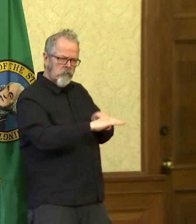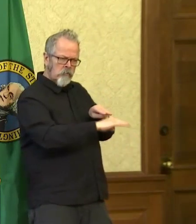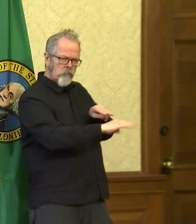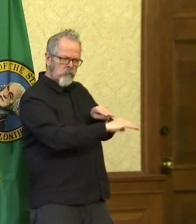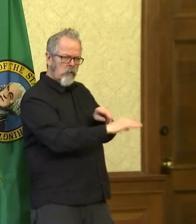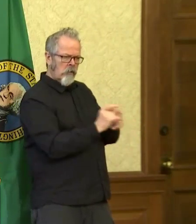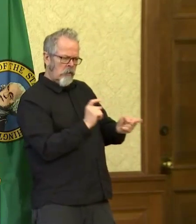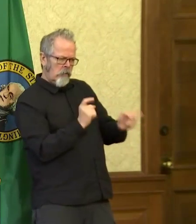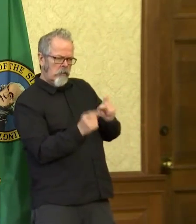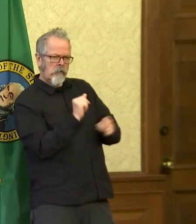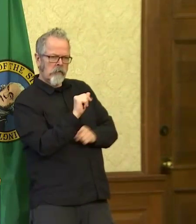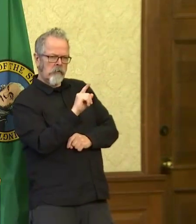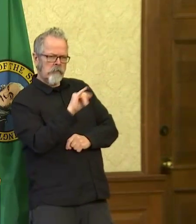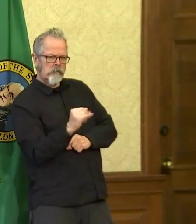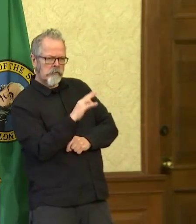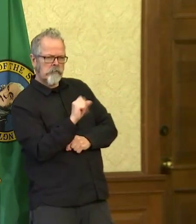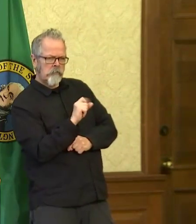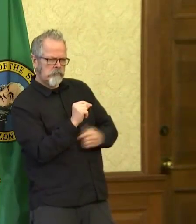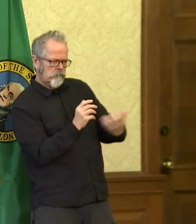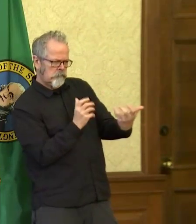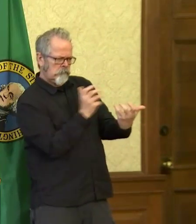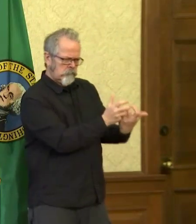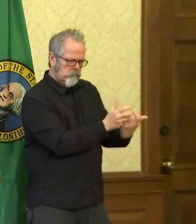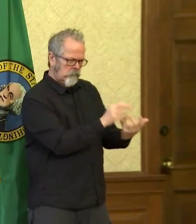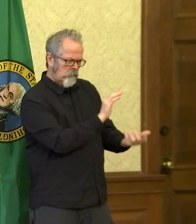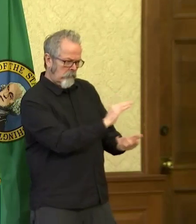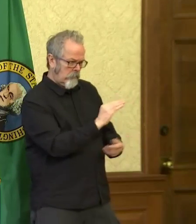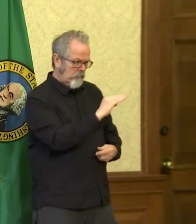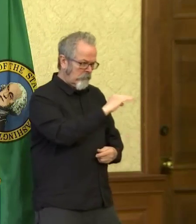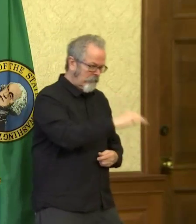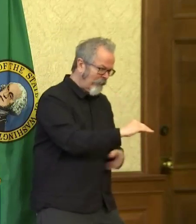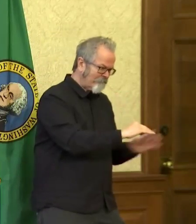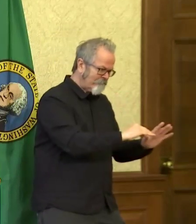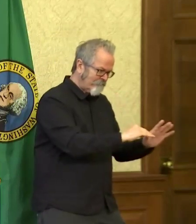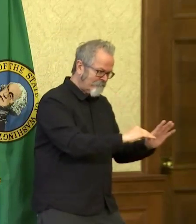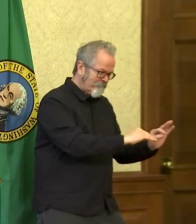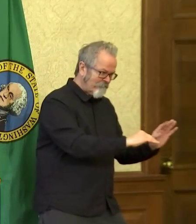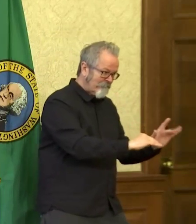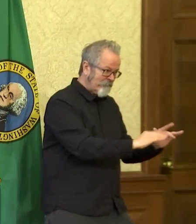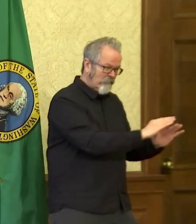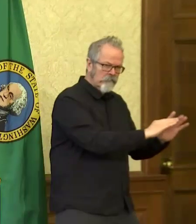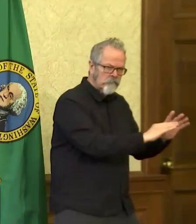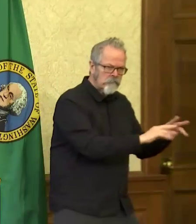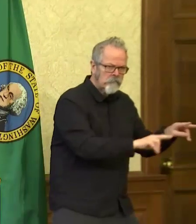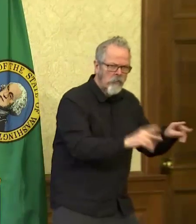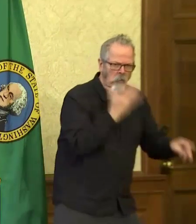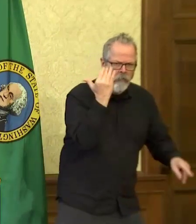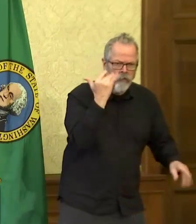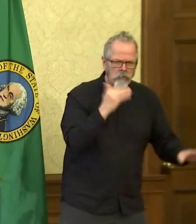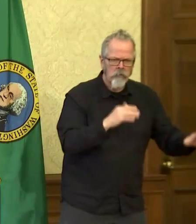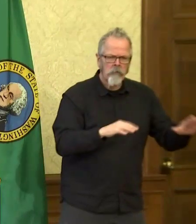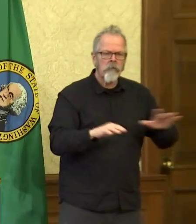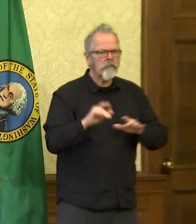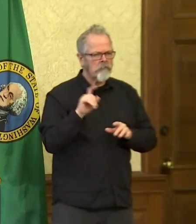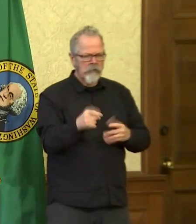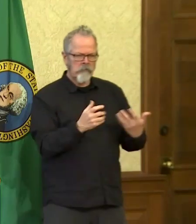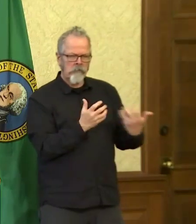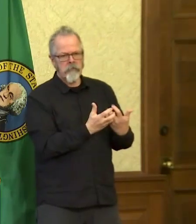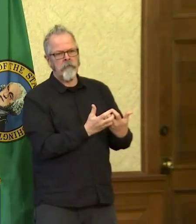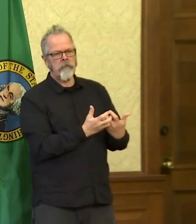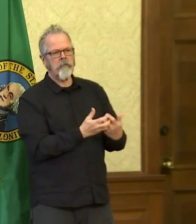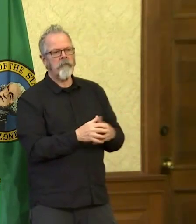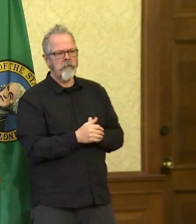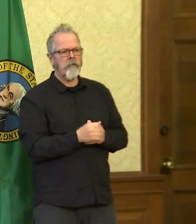depending on what we're learning. And if you listen to Bill Gates the other day talk about this, he recognizes, and the vast number